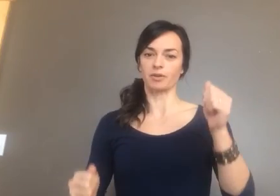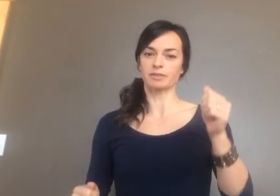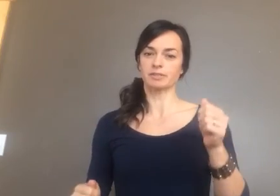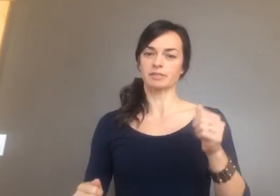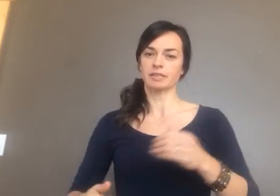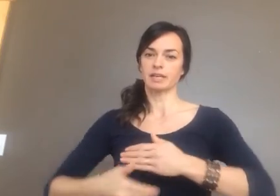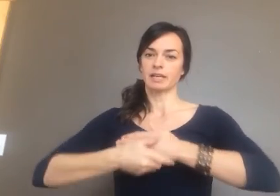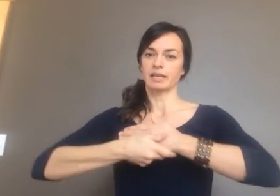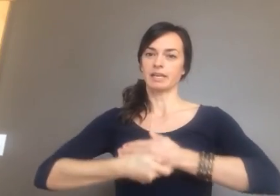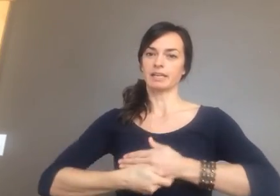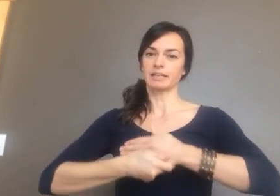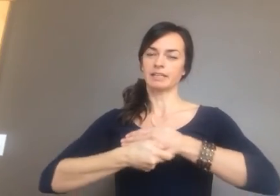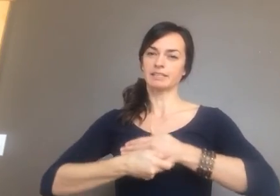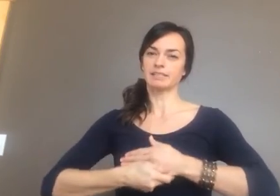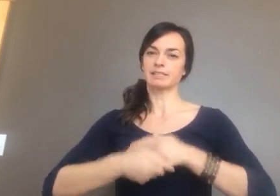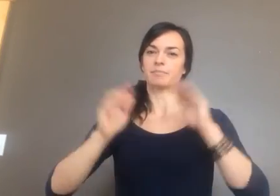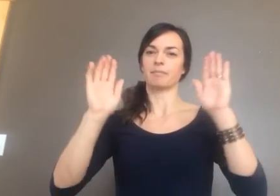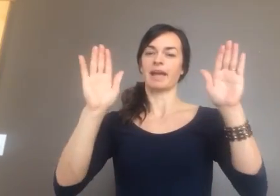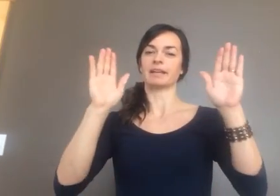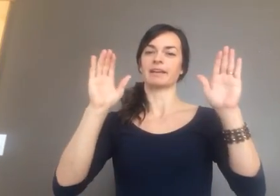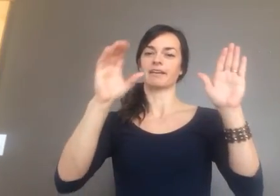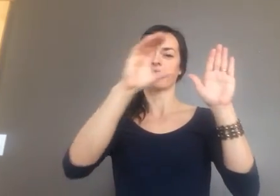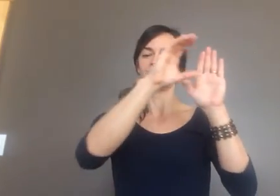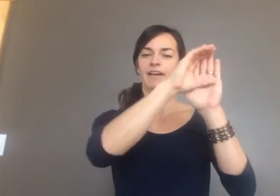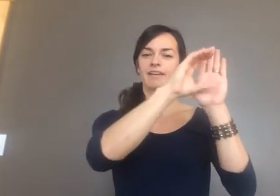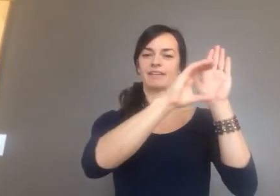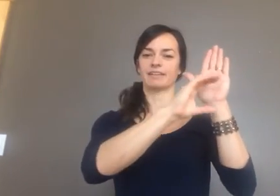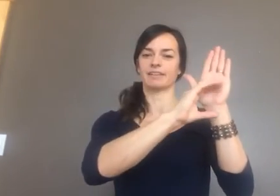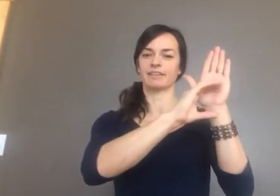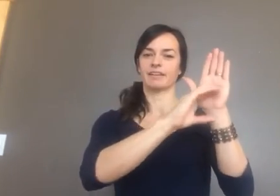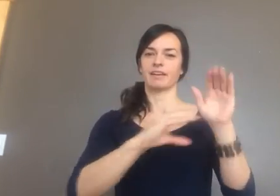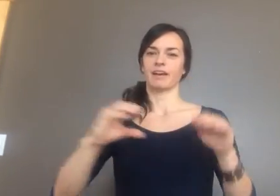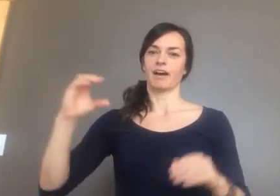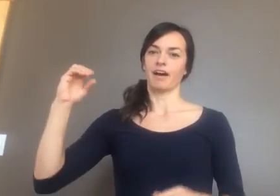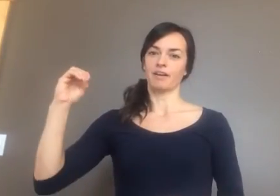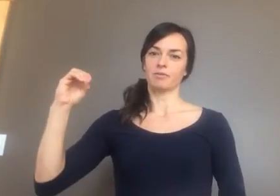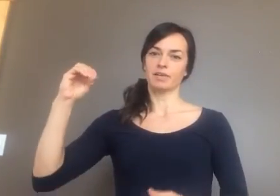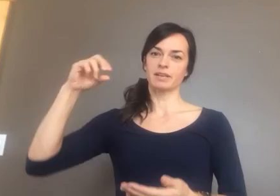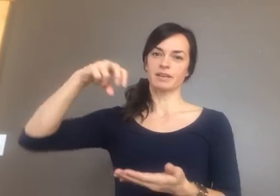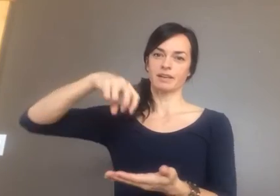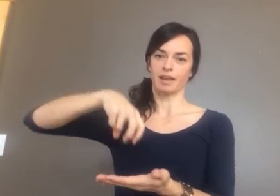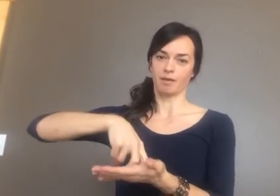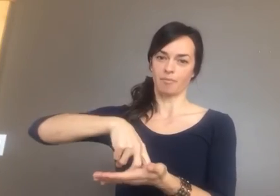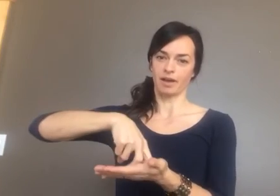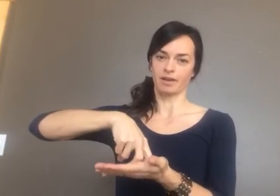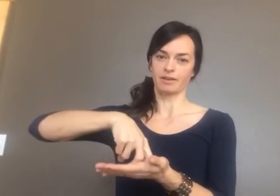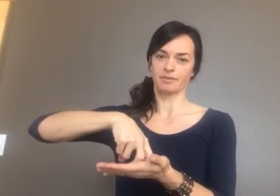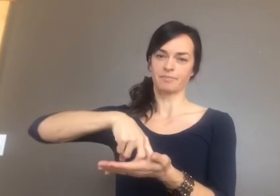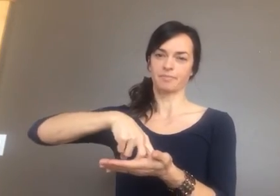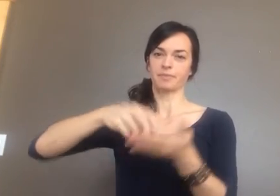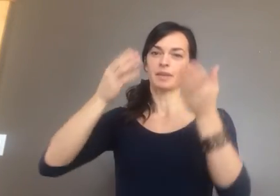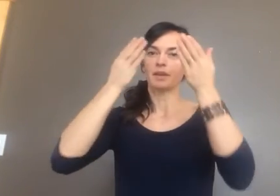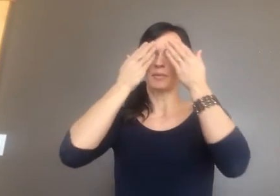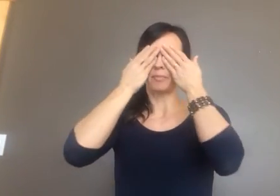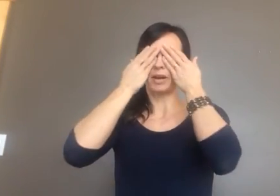Mongols, England's Magna Carta, Ottoman Empire,